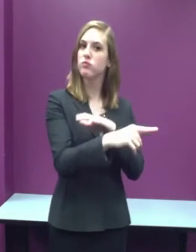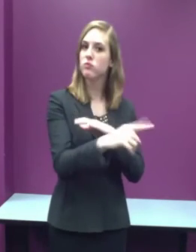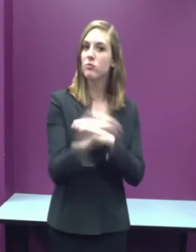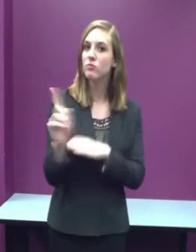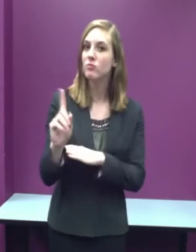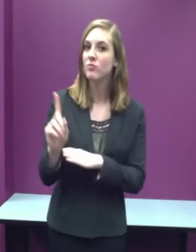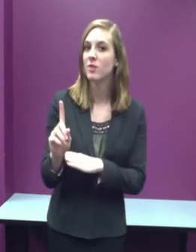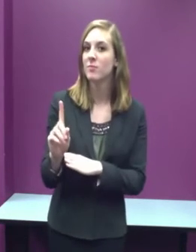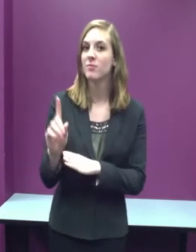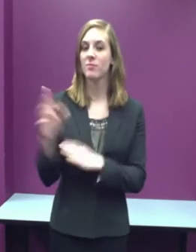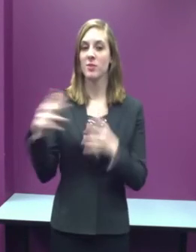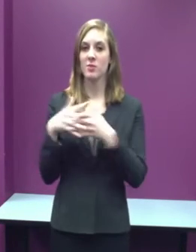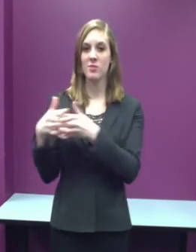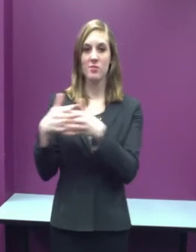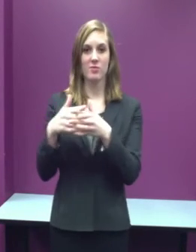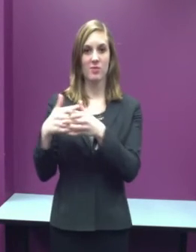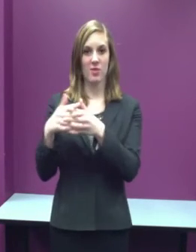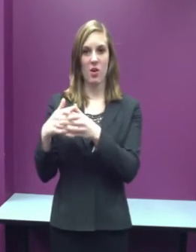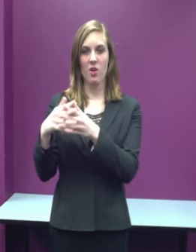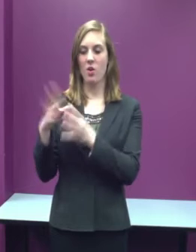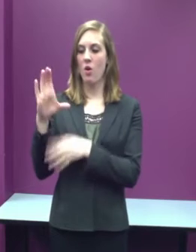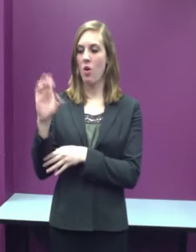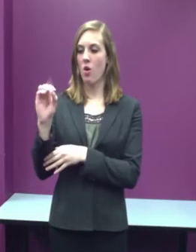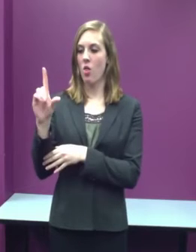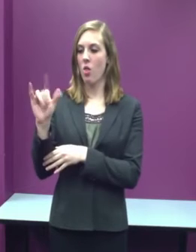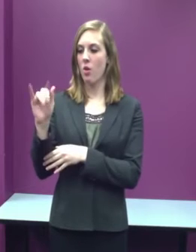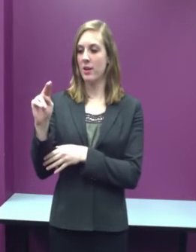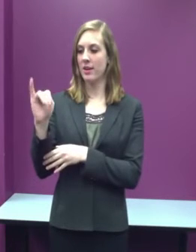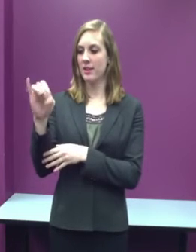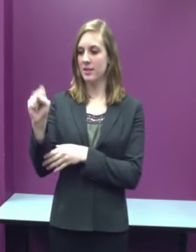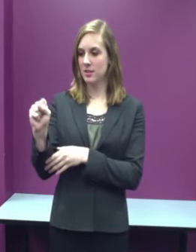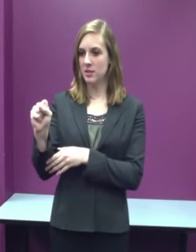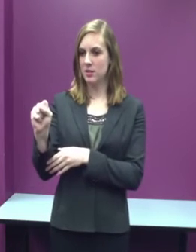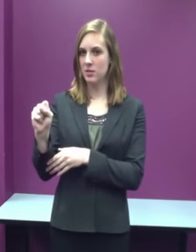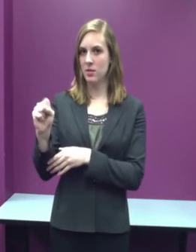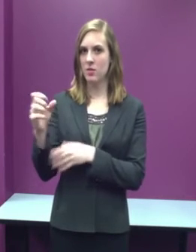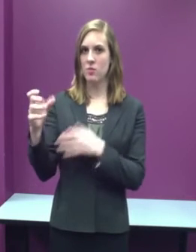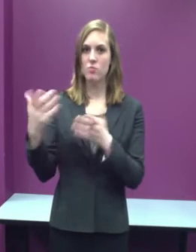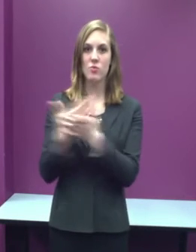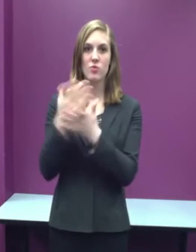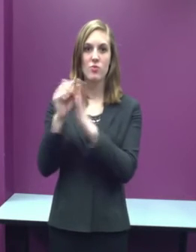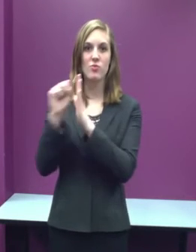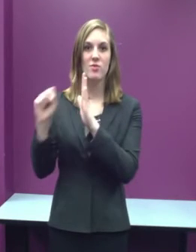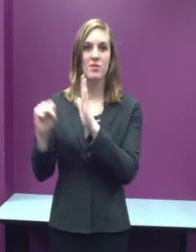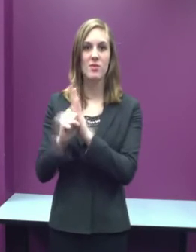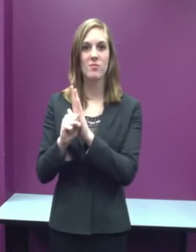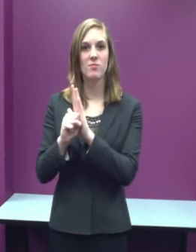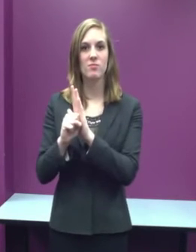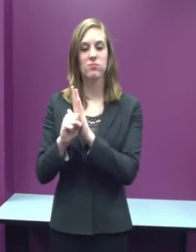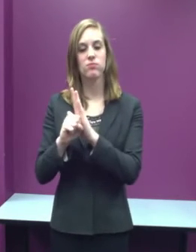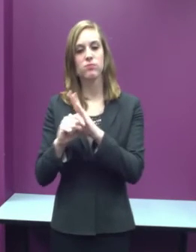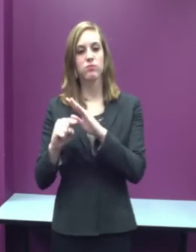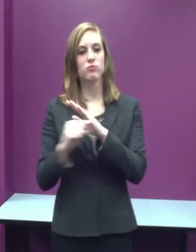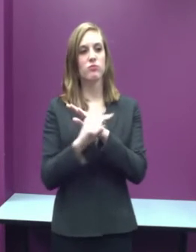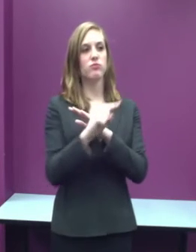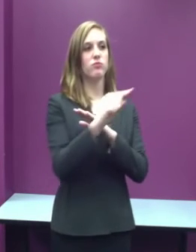to go to the Western Ocean. If we live to return, and if we make great discoveries as we expect, the